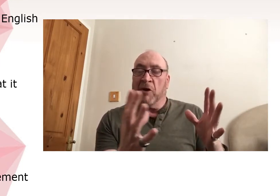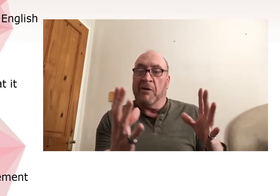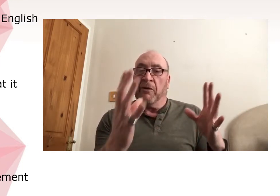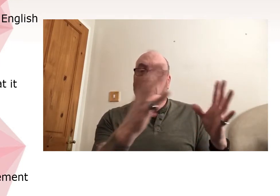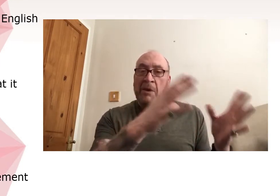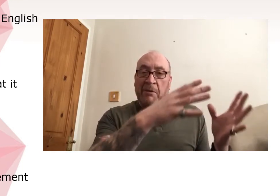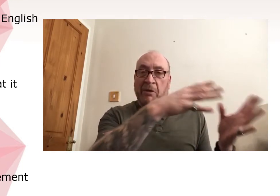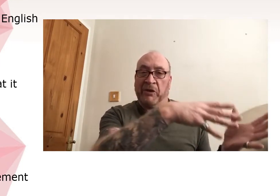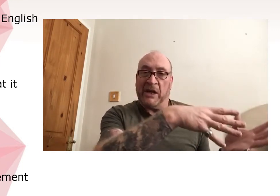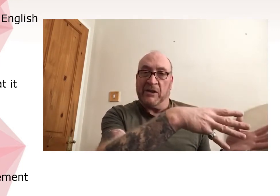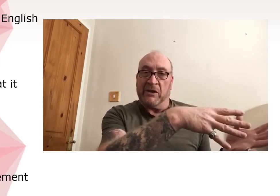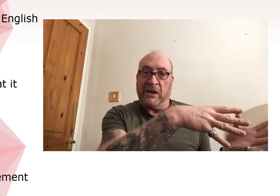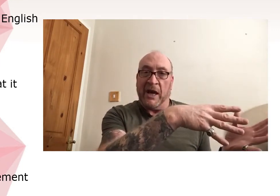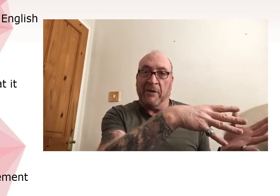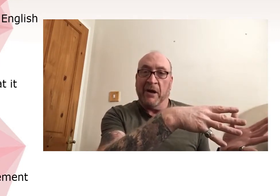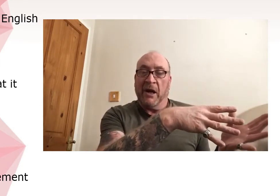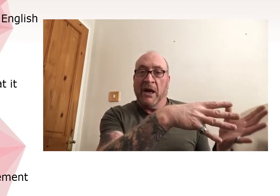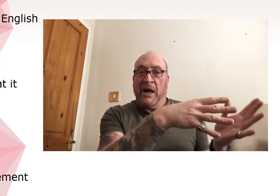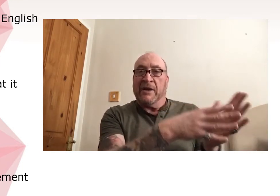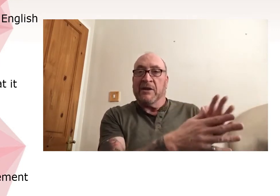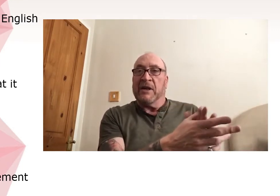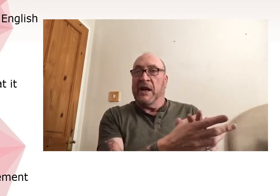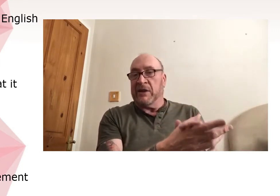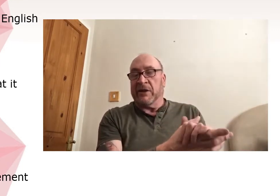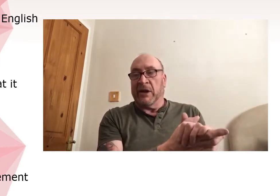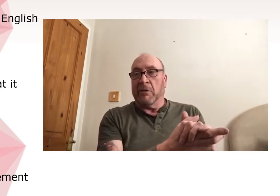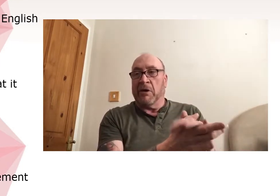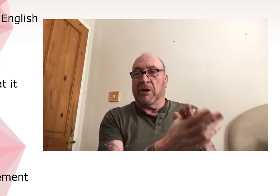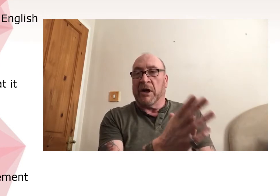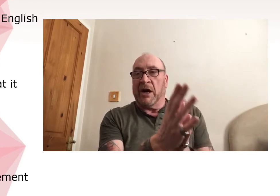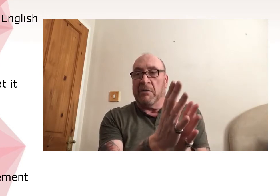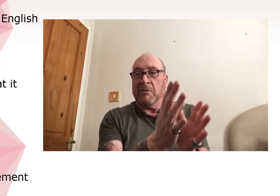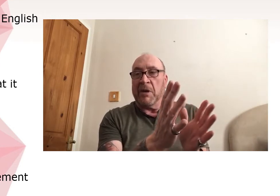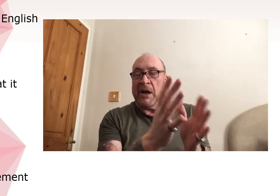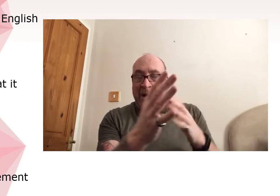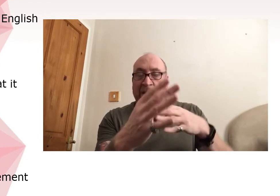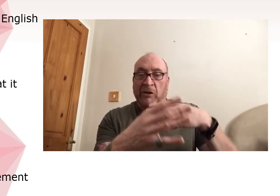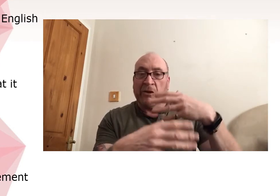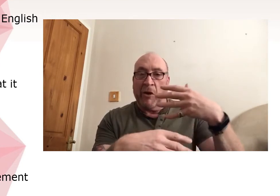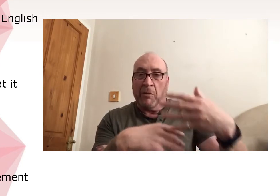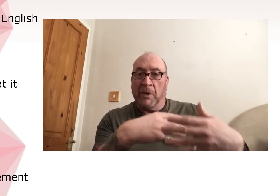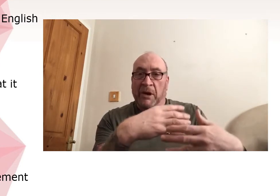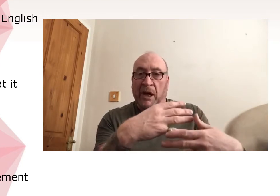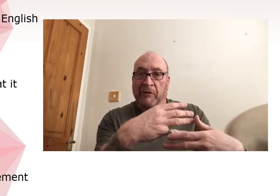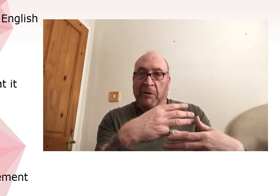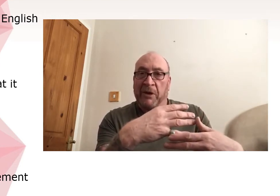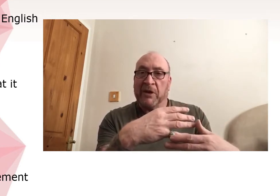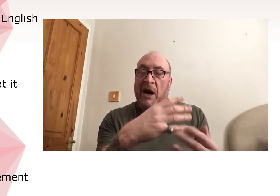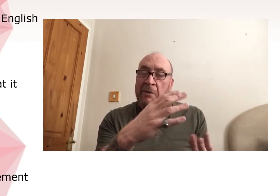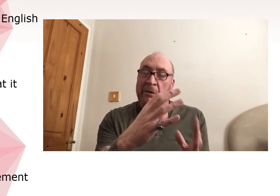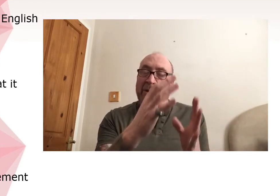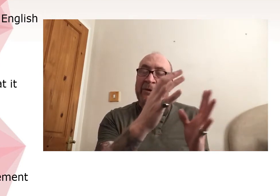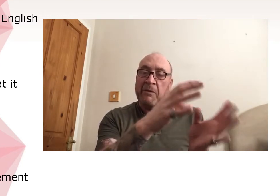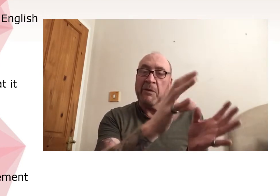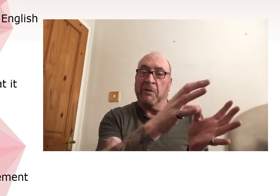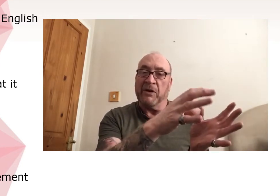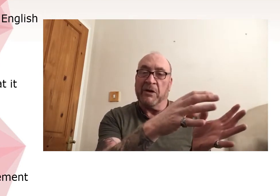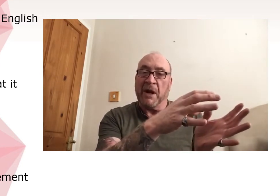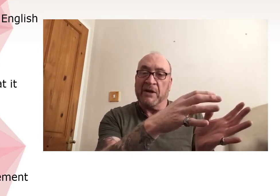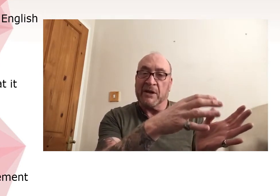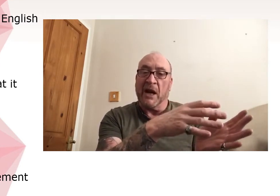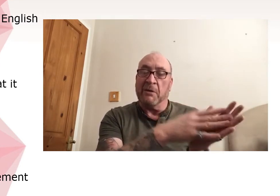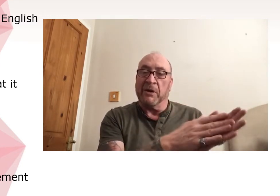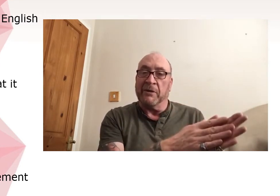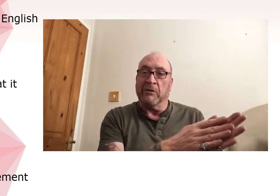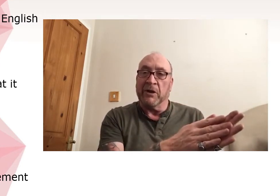there is trying to formulate and put sentences together. It isn't the easiest thing in the world, and it does come after a bit of time. But one of the reasons that